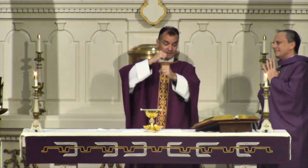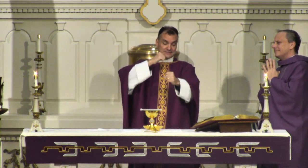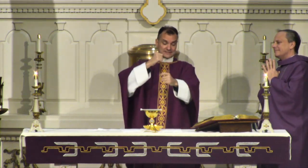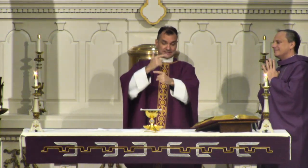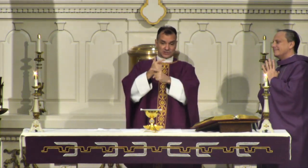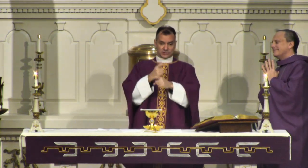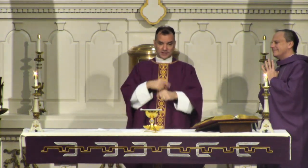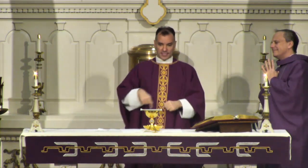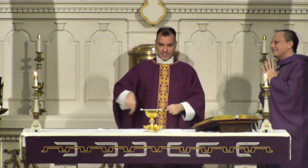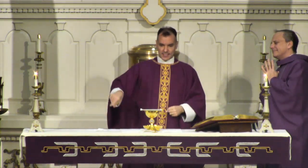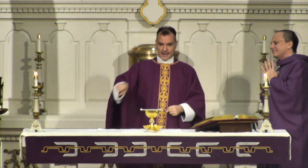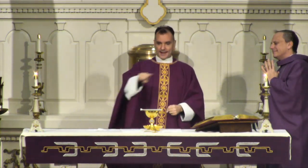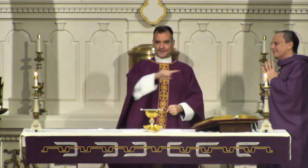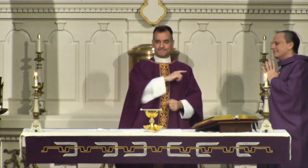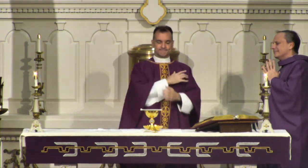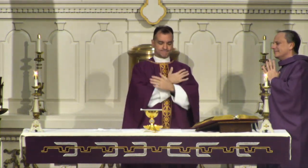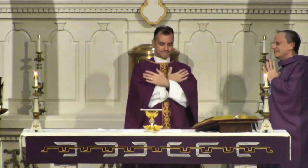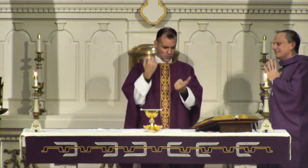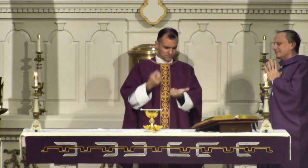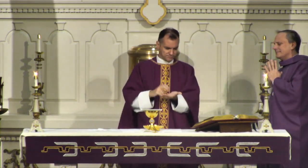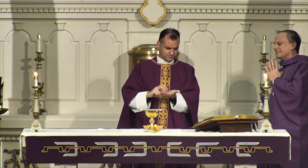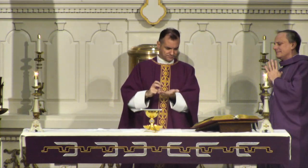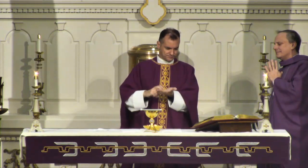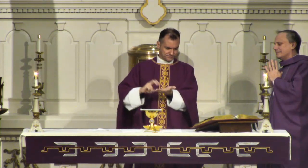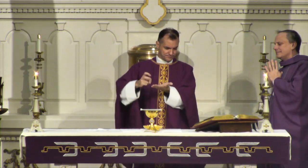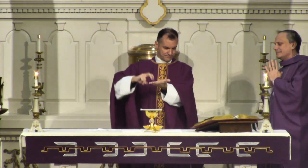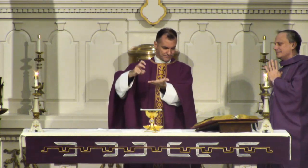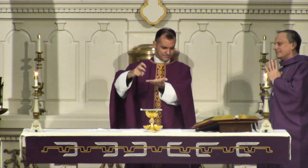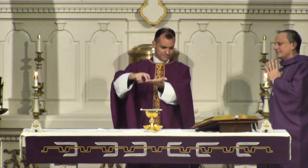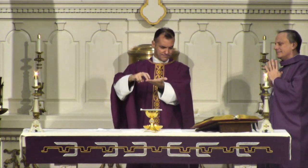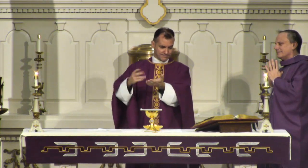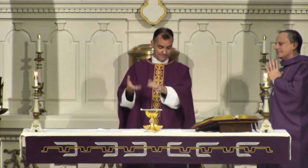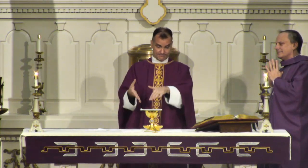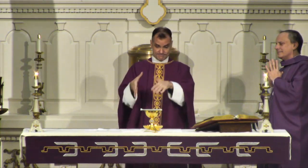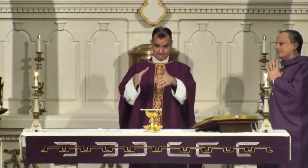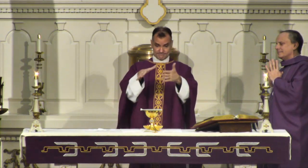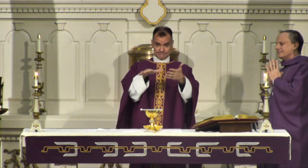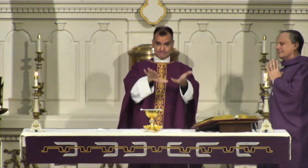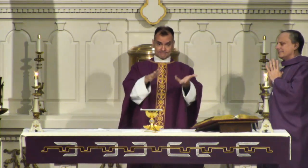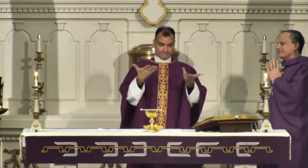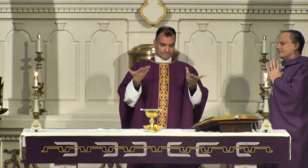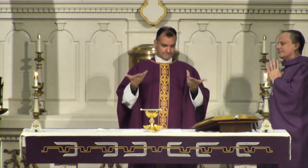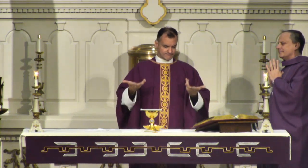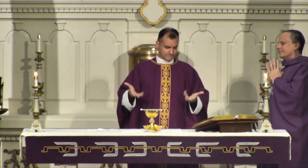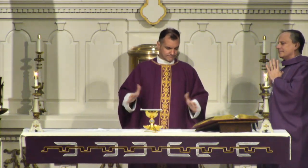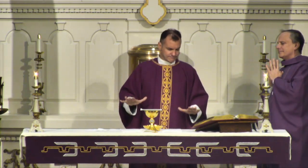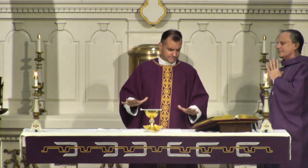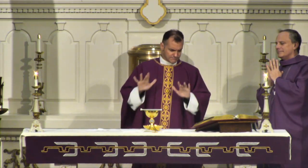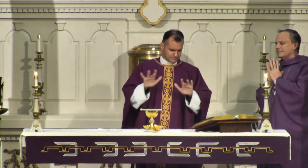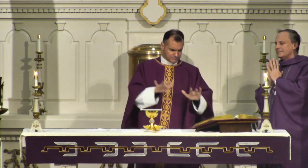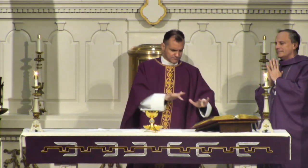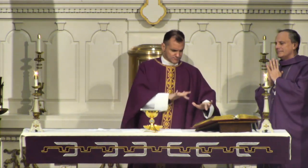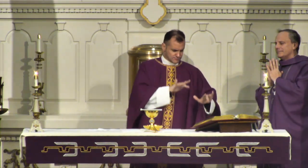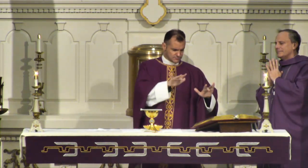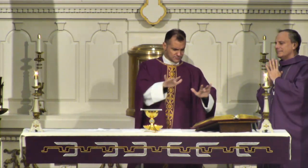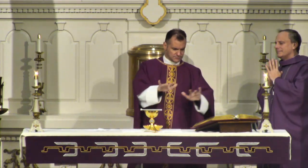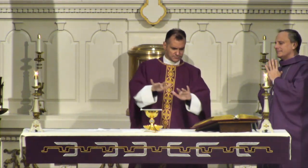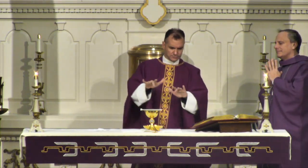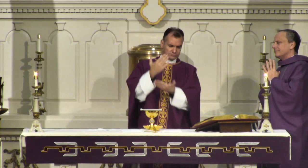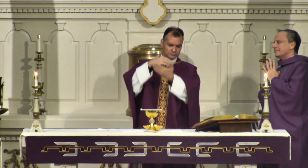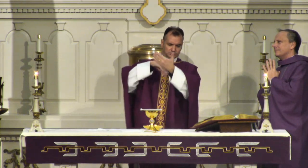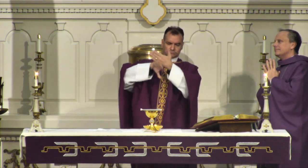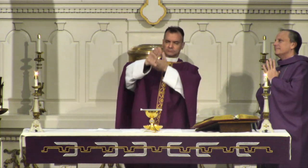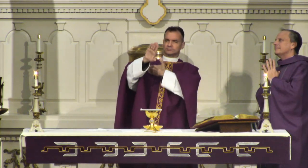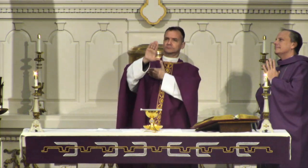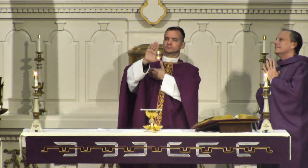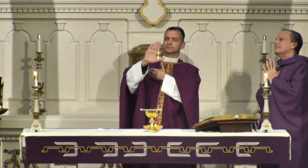Remember also our brothers and sisters who have fallen asleep in the hope of the resurrection and all who have died in your mercy. Welcome